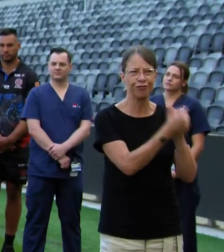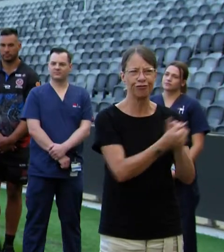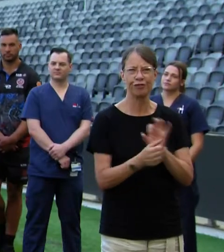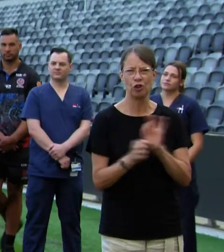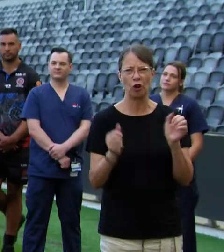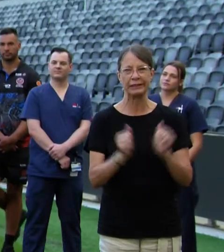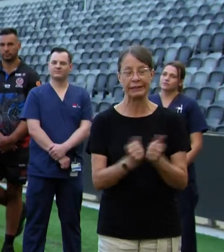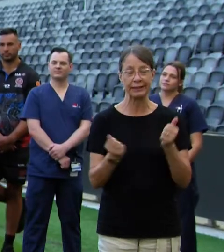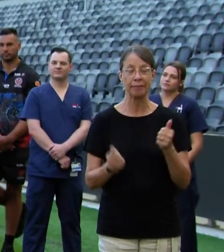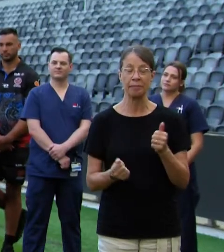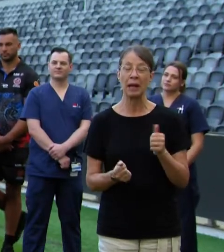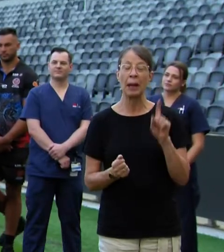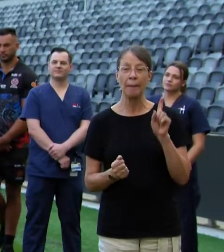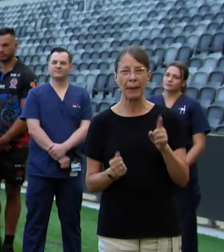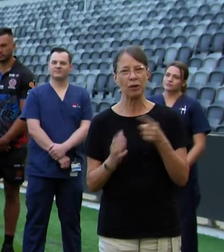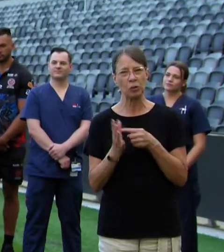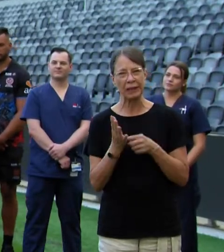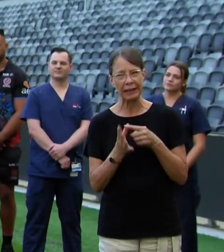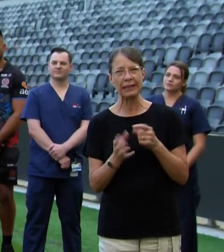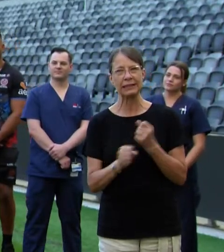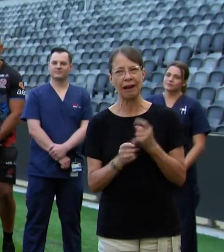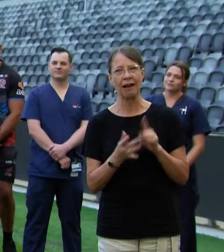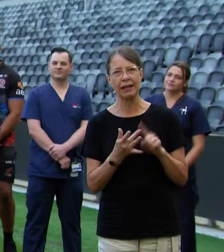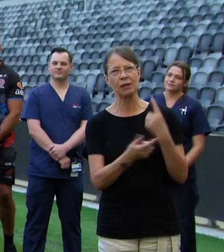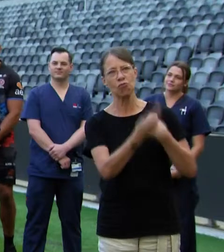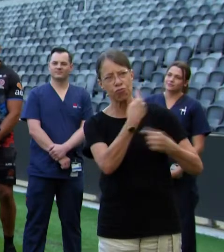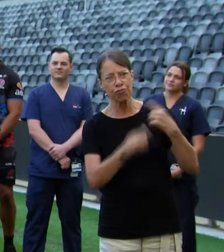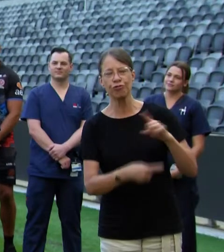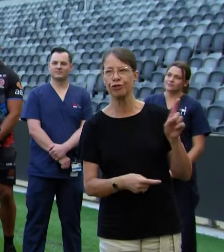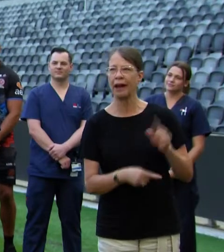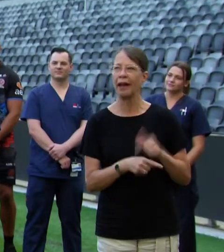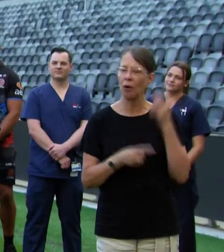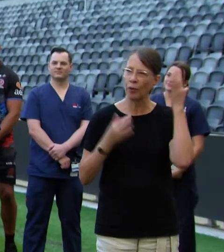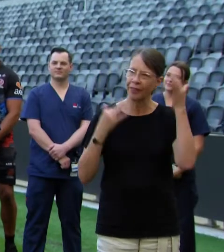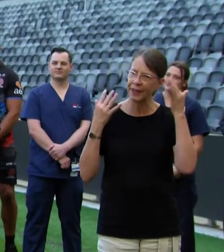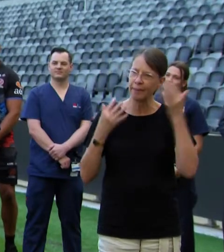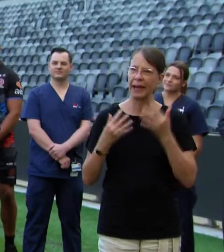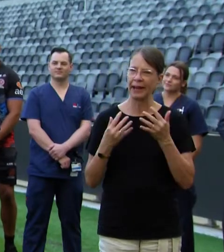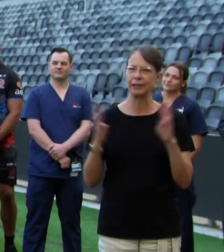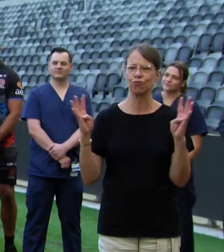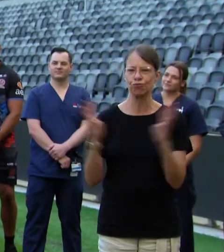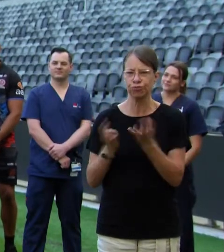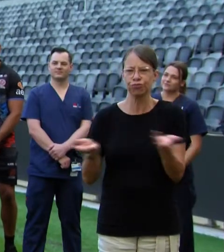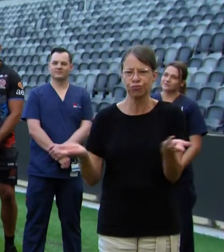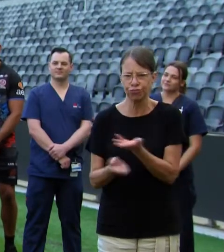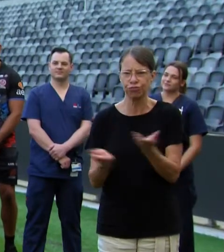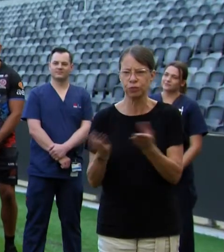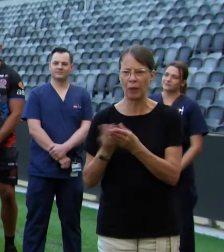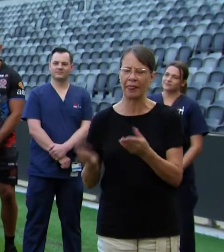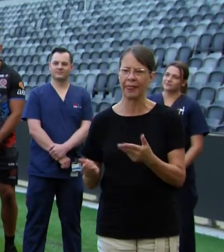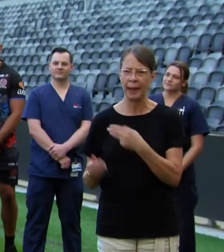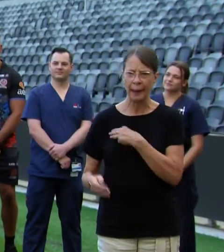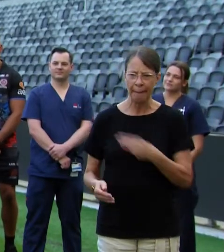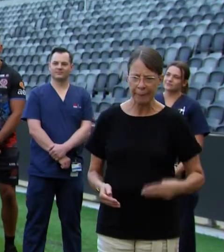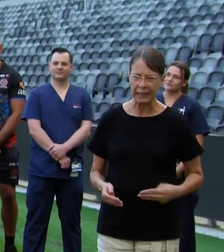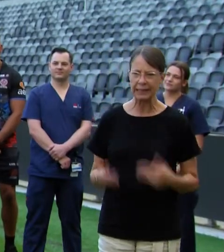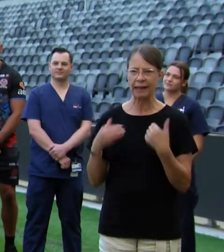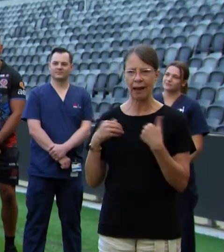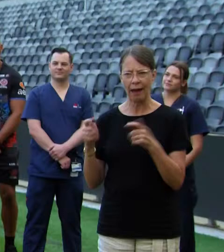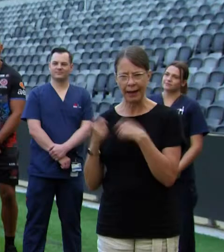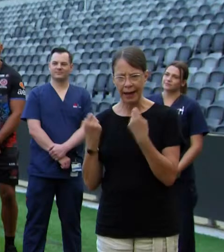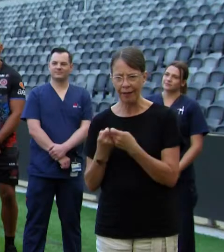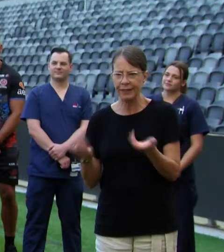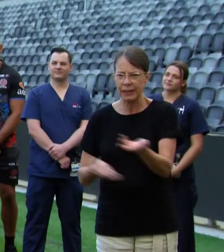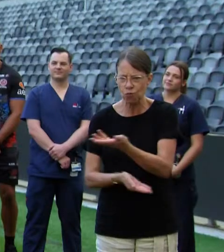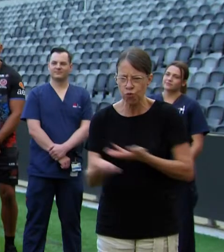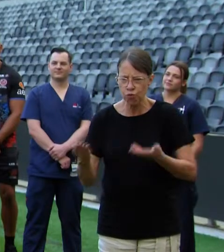that advice today. I'll seek the advice of our Health Minister and our health teams, and then we'll make a call in relation to how we'll apply that advice across